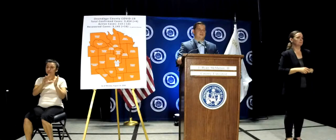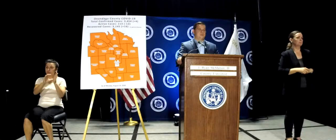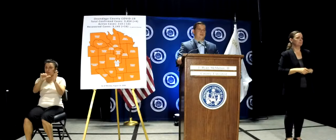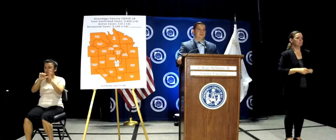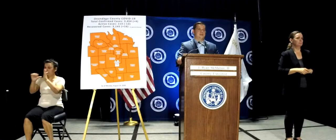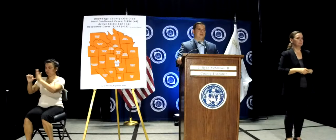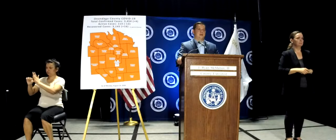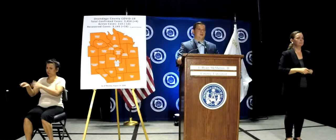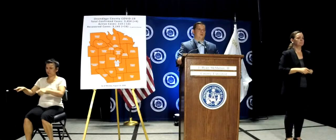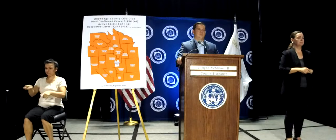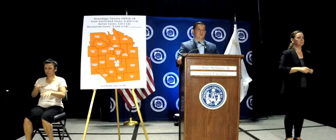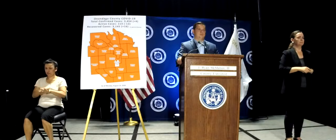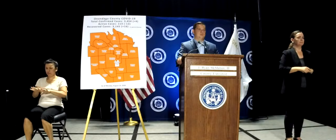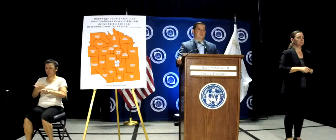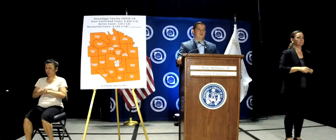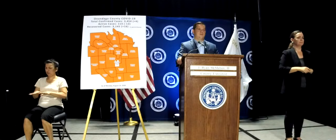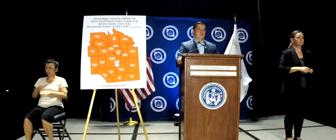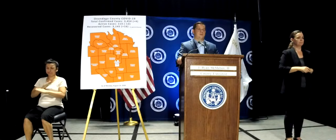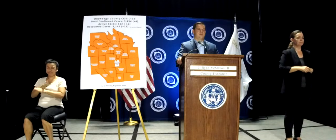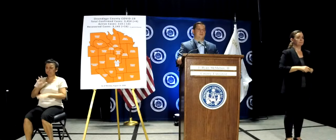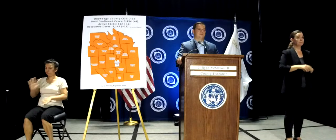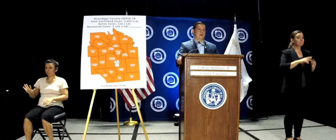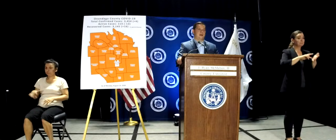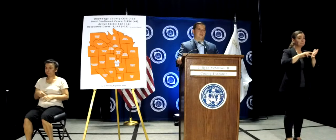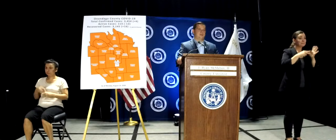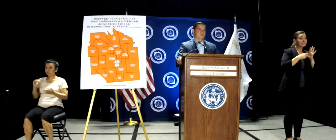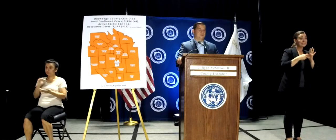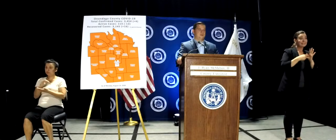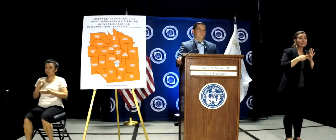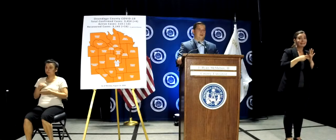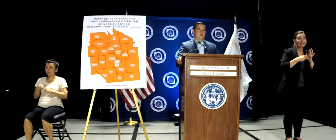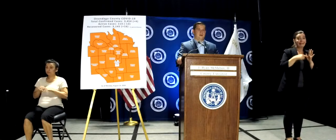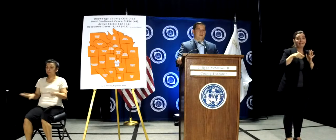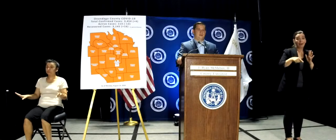that doesn't mean kids can't get COVID. If somebody's symptomatic